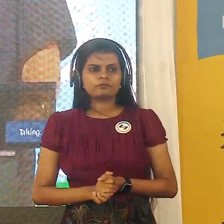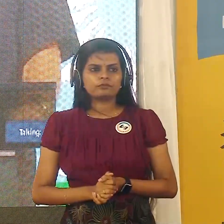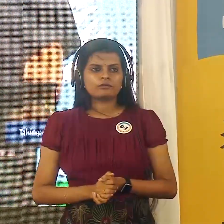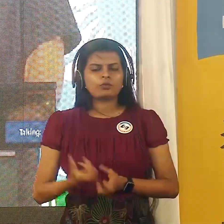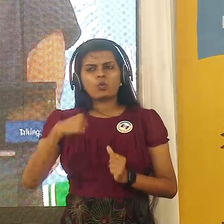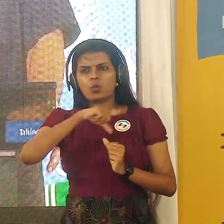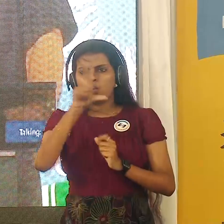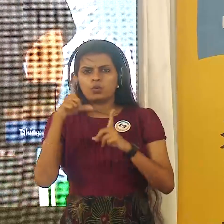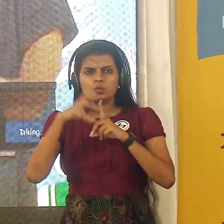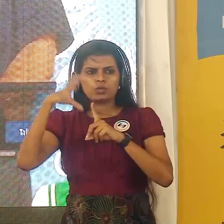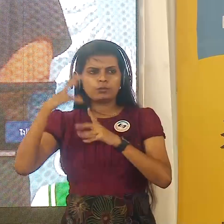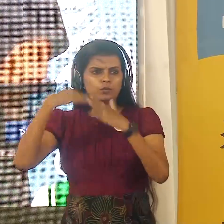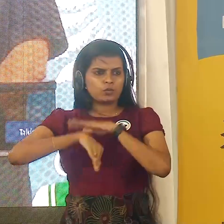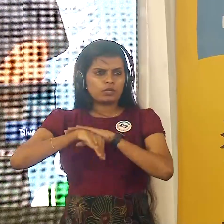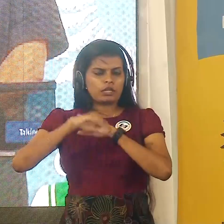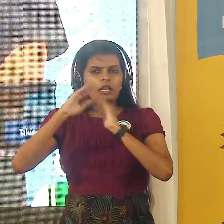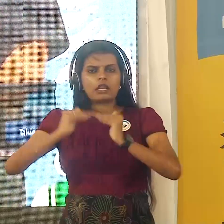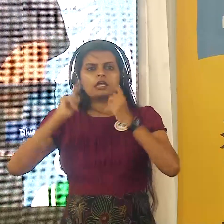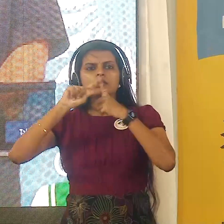all sectors in higher education.